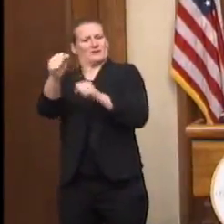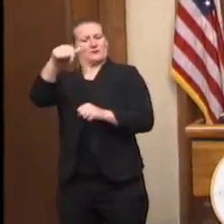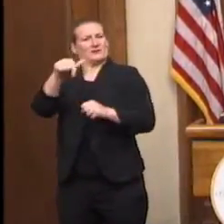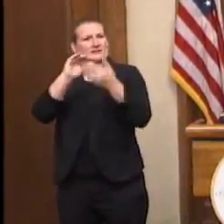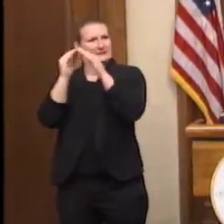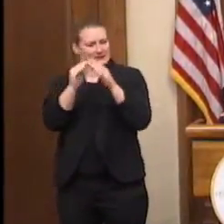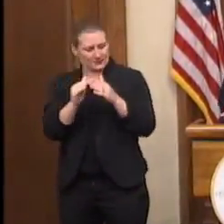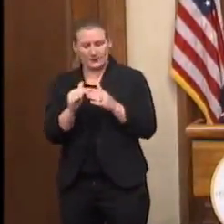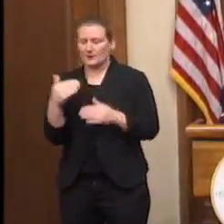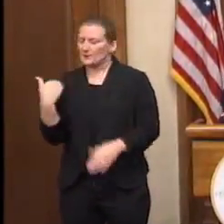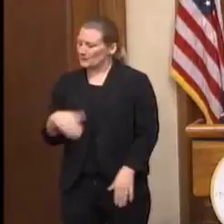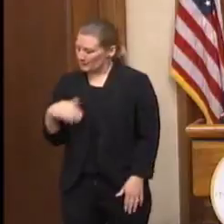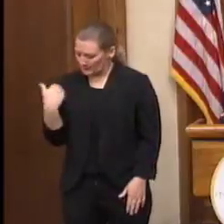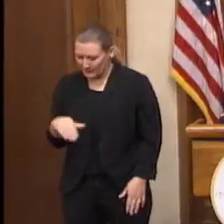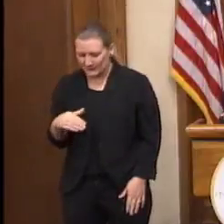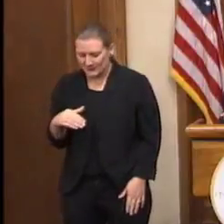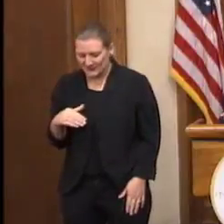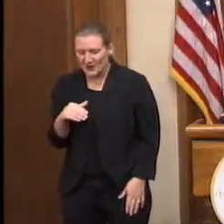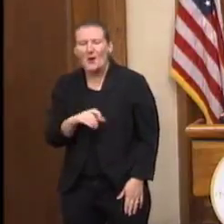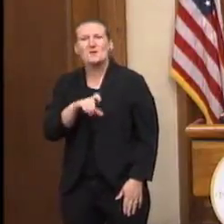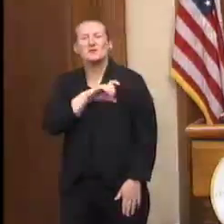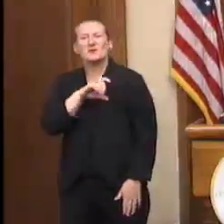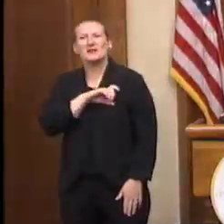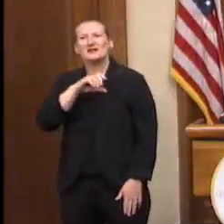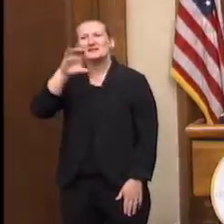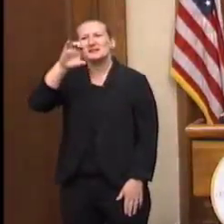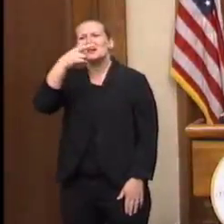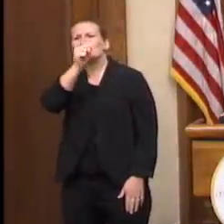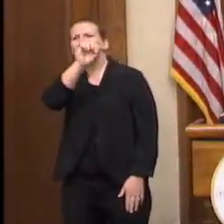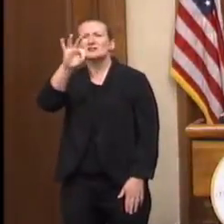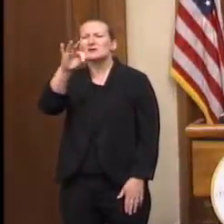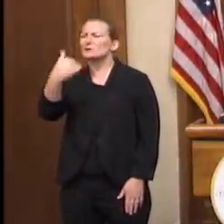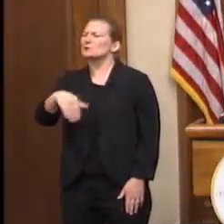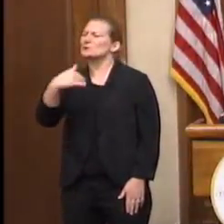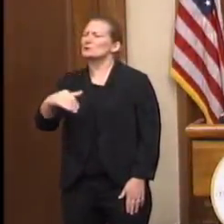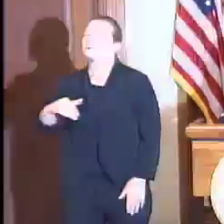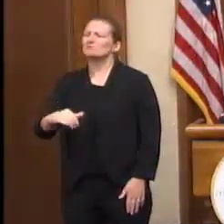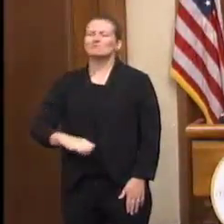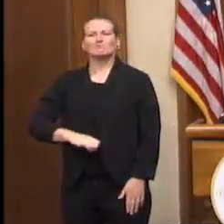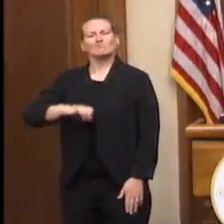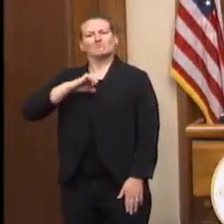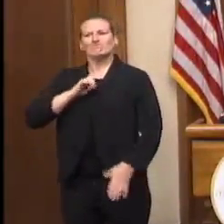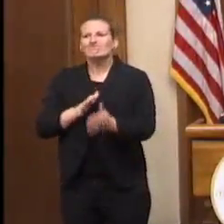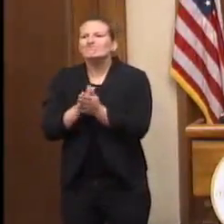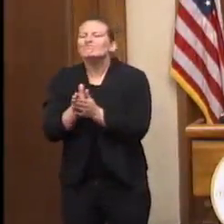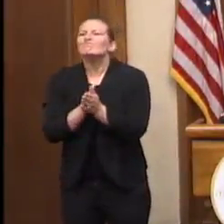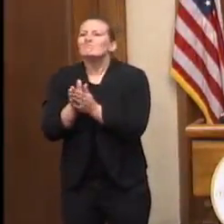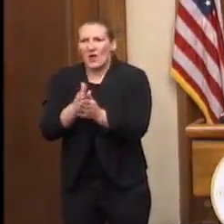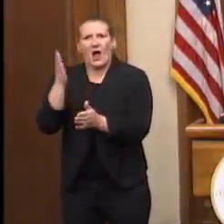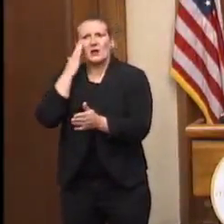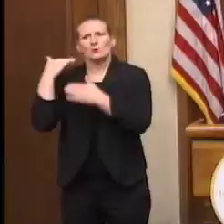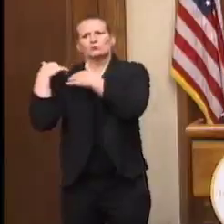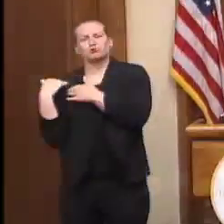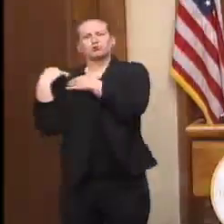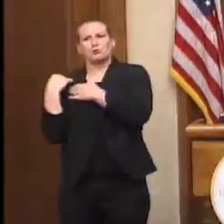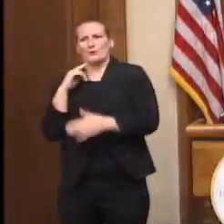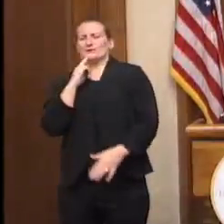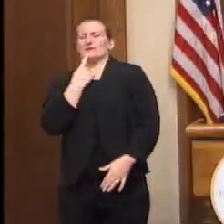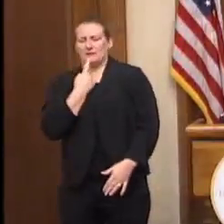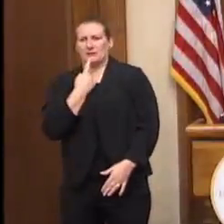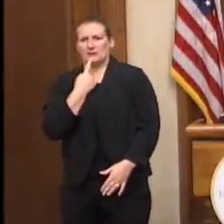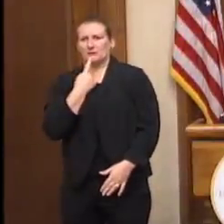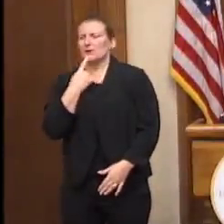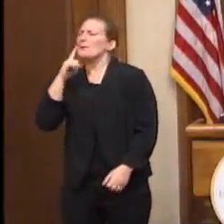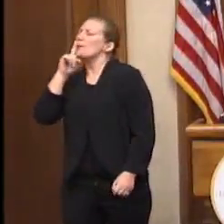In the capacity of police chief, it is certainly a privilege that I do not take lightly, and I pledge to do everything within my